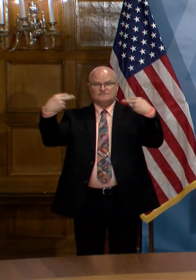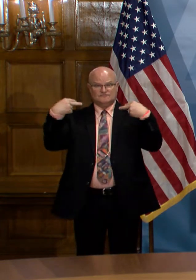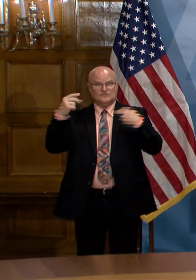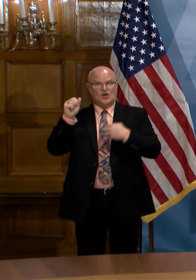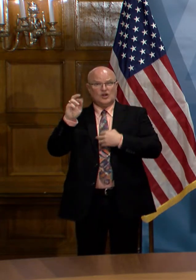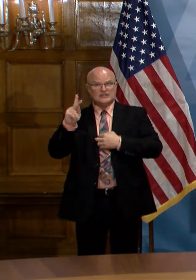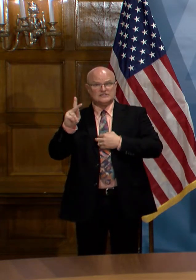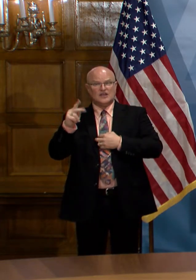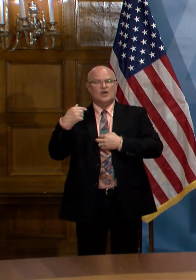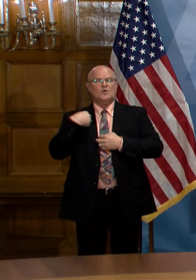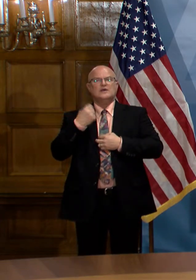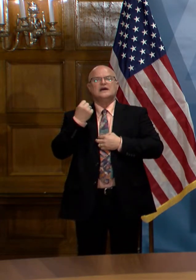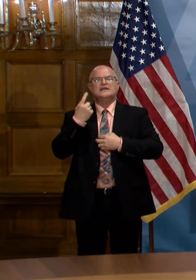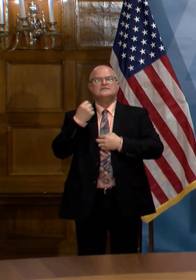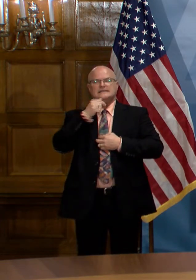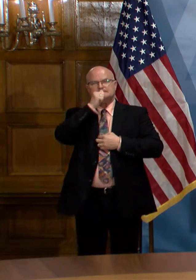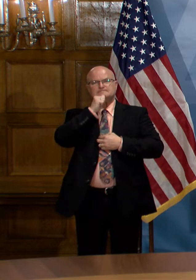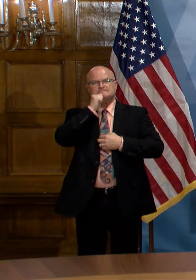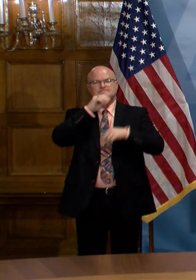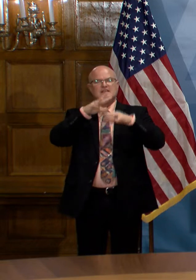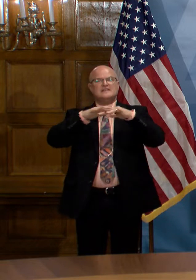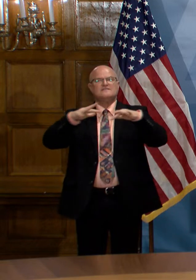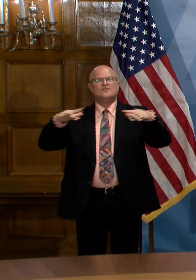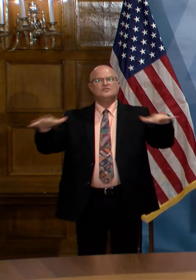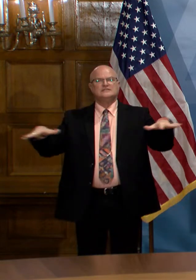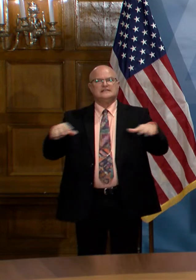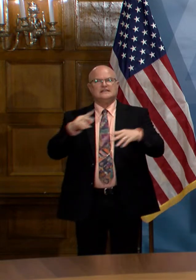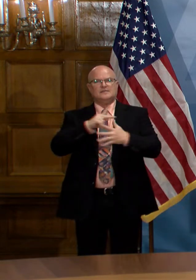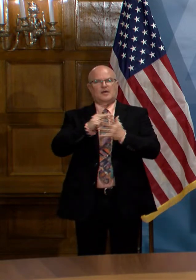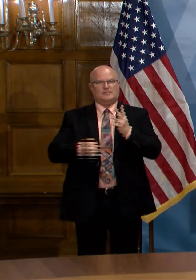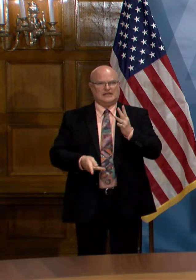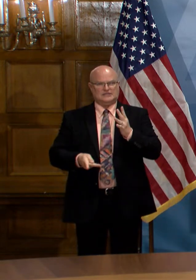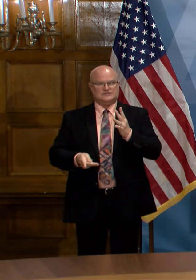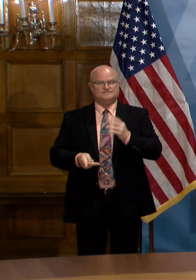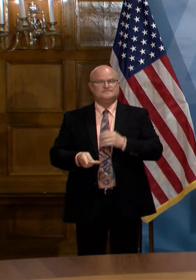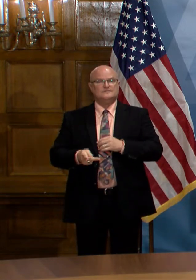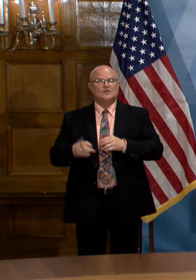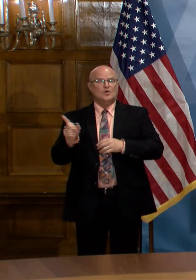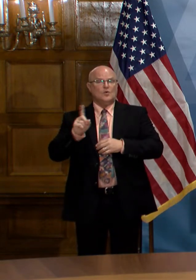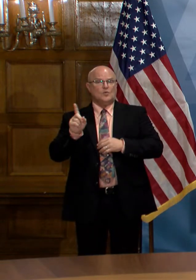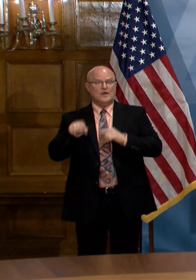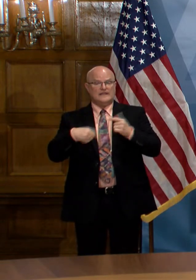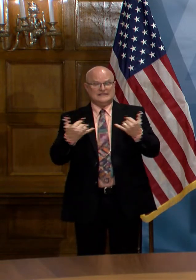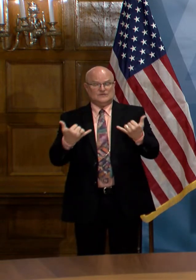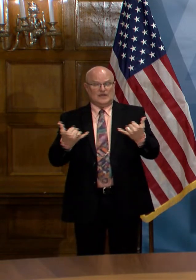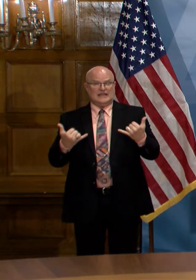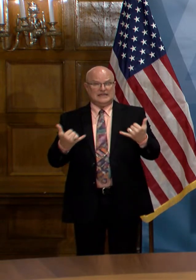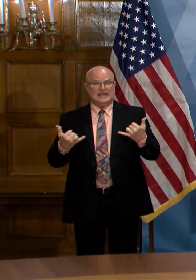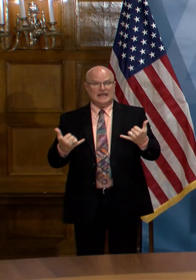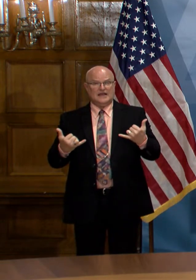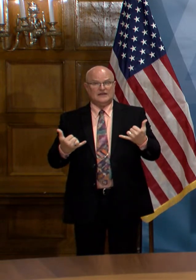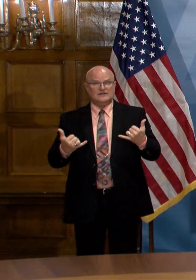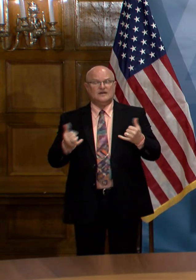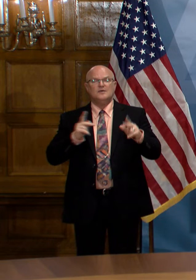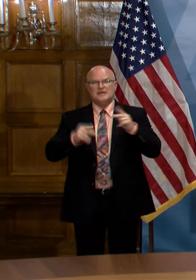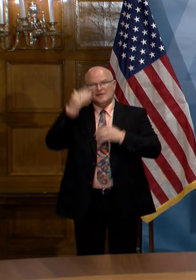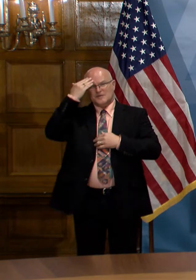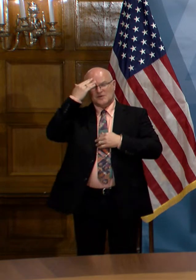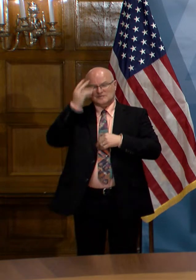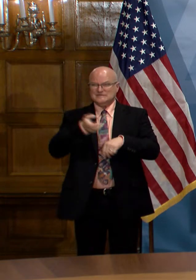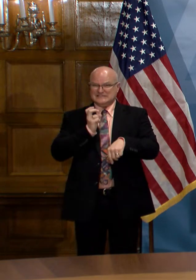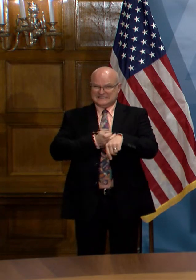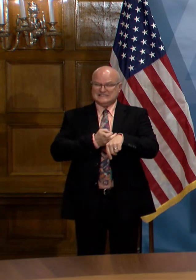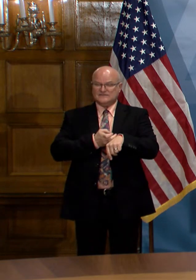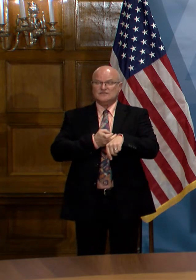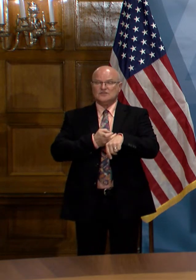we understand and tolerate a diversity in our population. As to where this is right now, everybody knows how